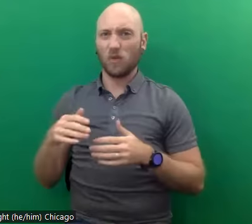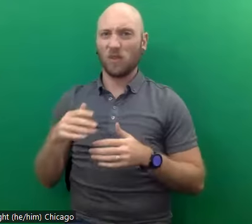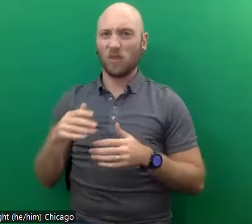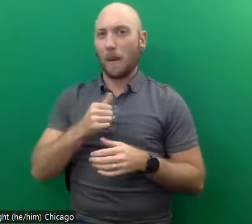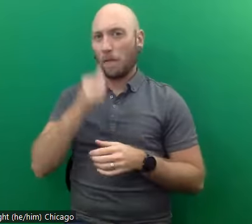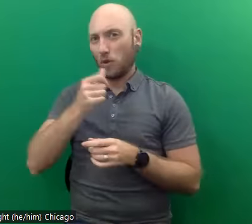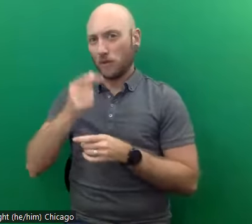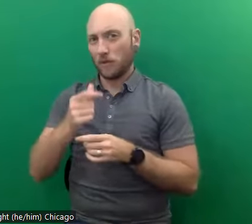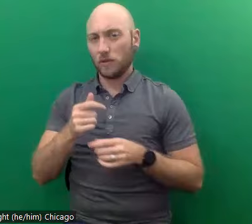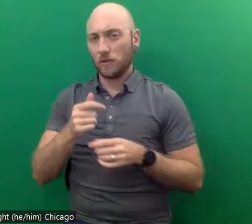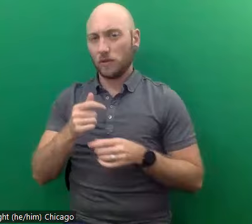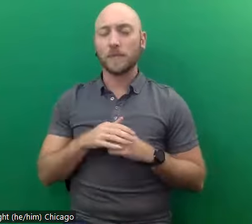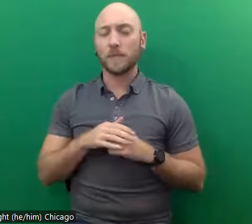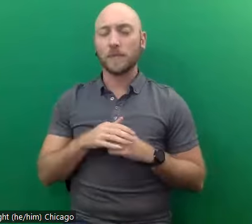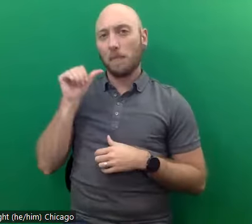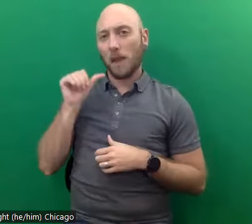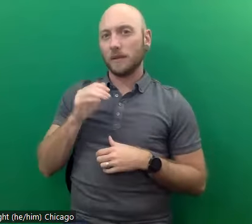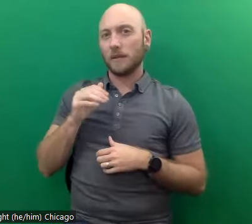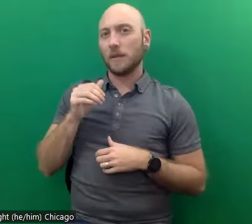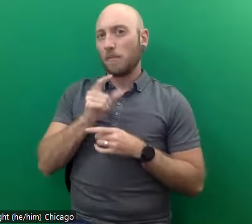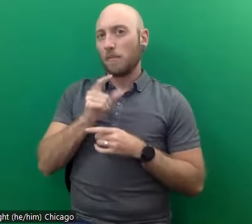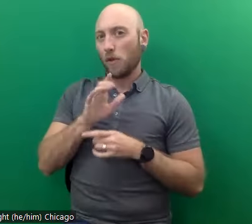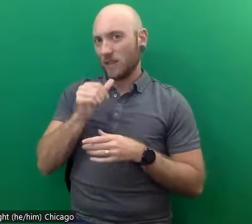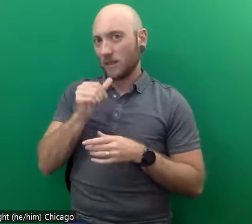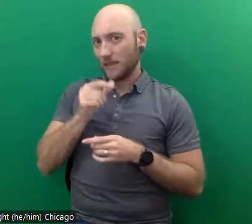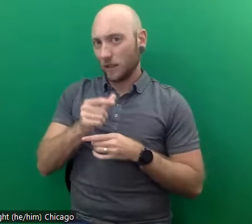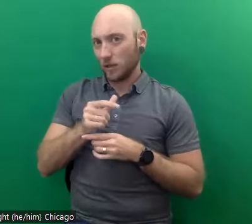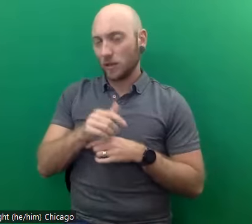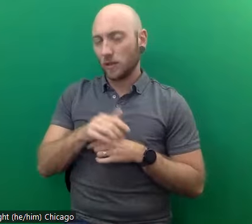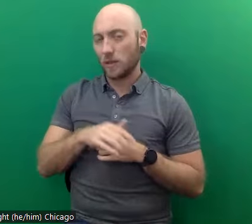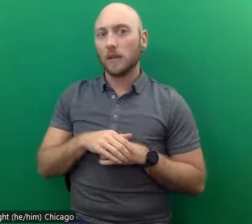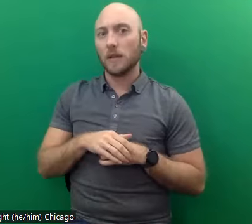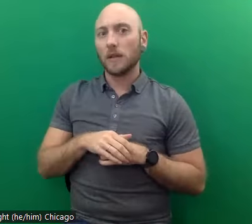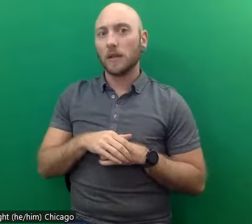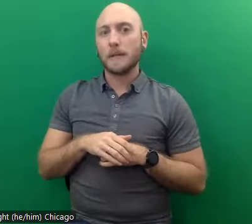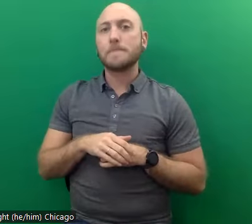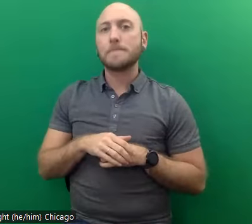is my mother's sister, told us that my father had shot and killed my mother.